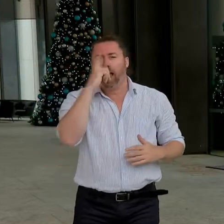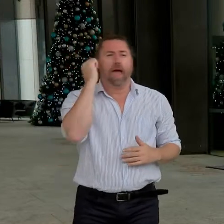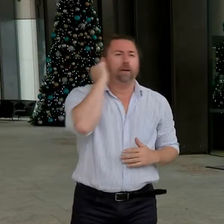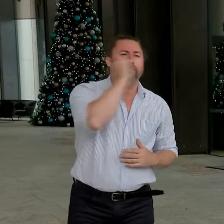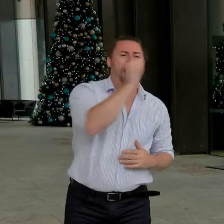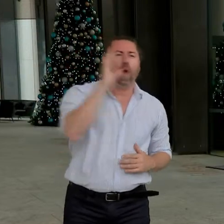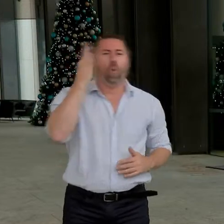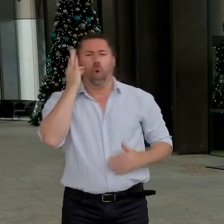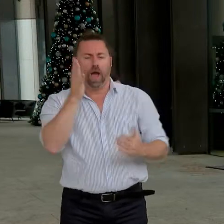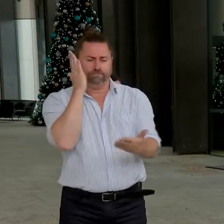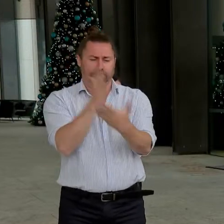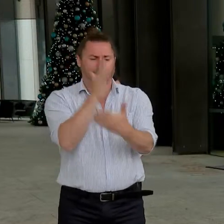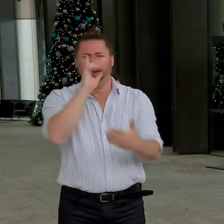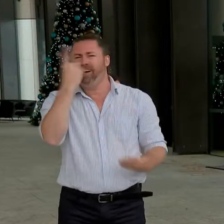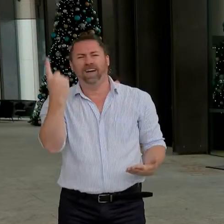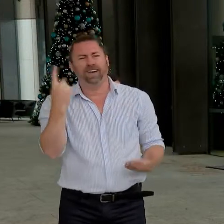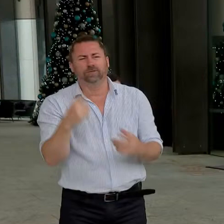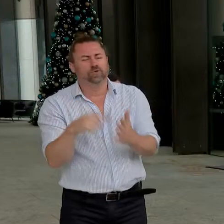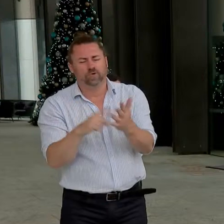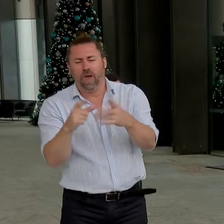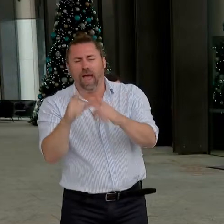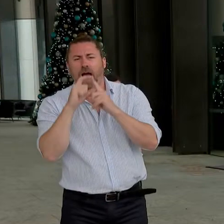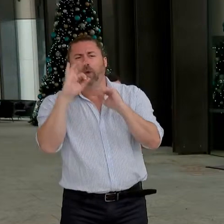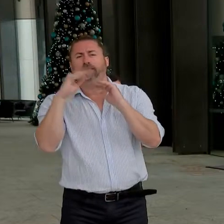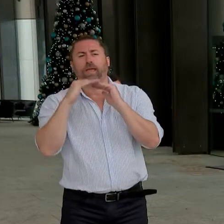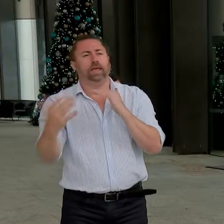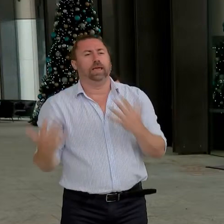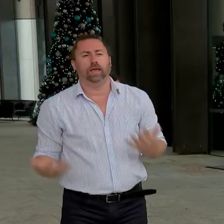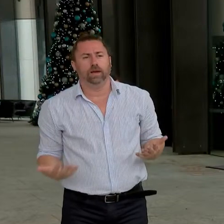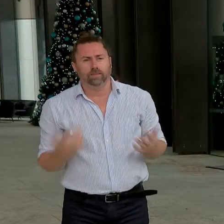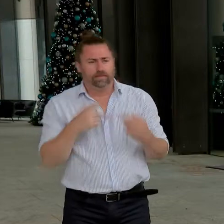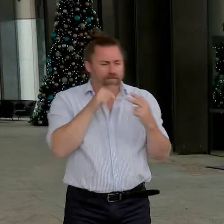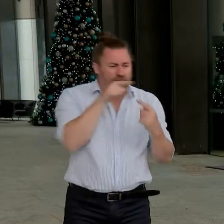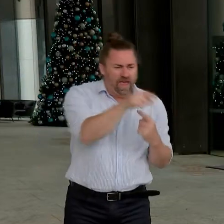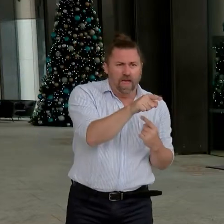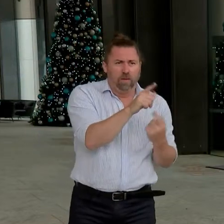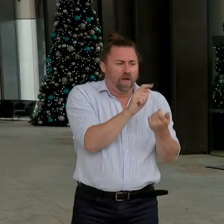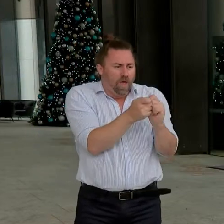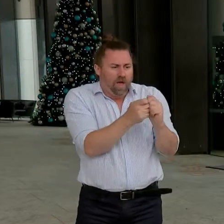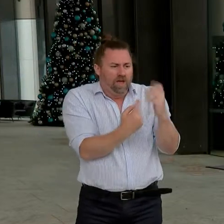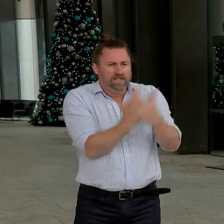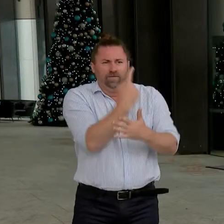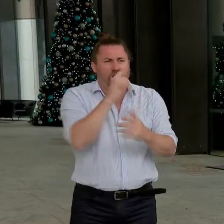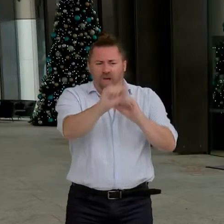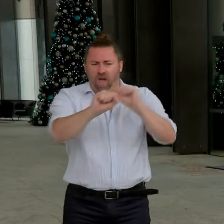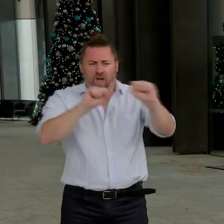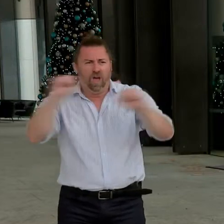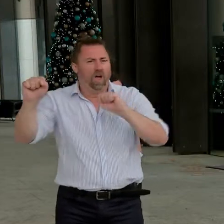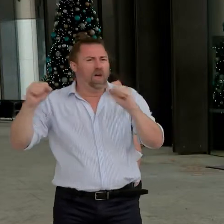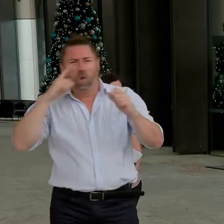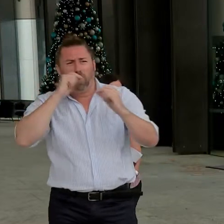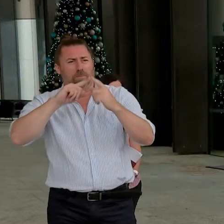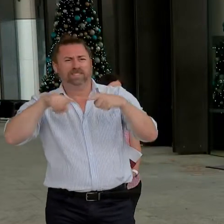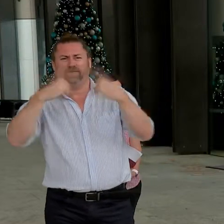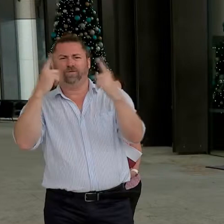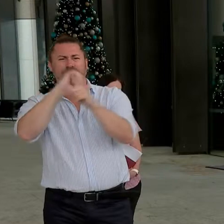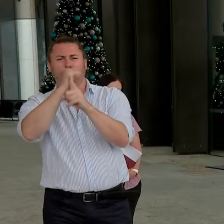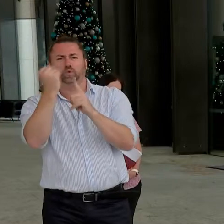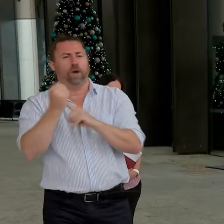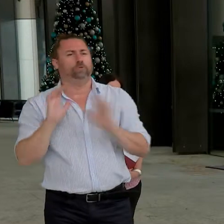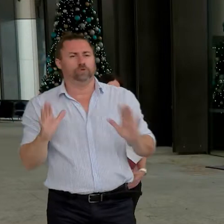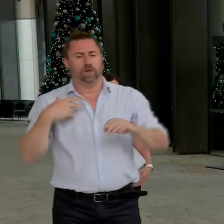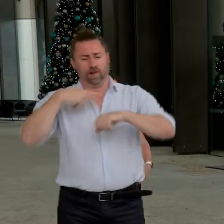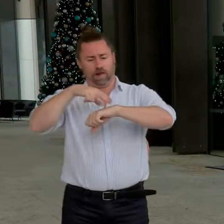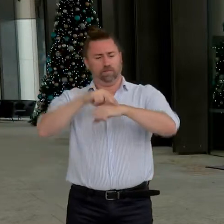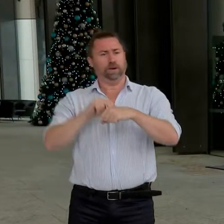for each particular issue, because individual circumstances can vary so much. So our officers are given that discretion